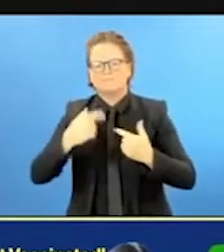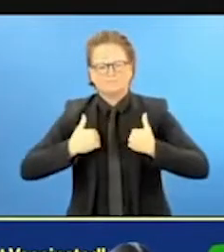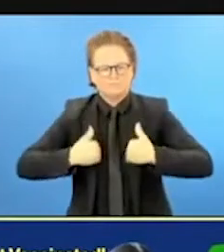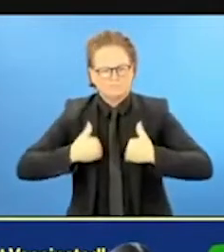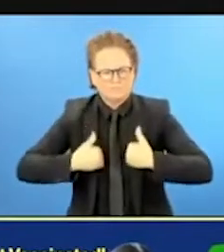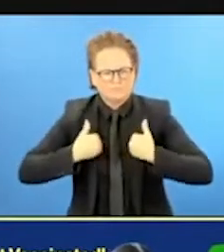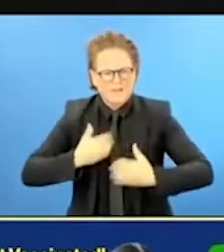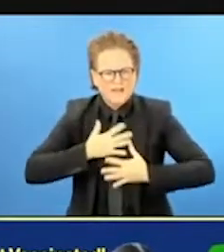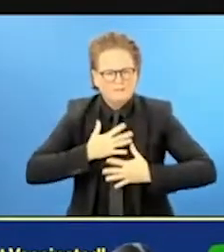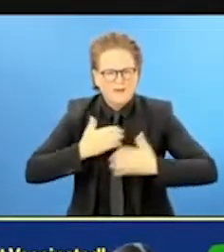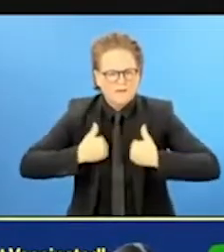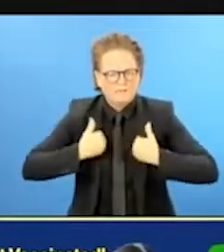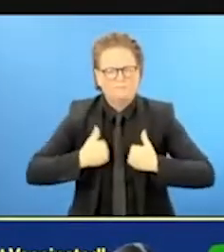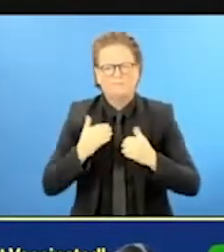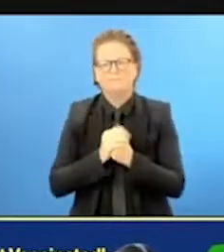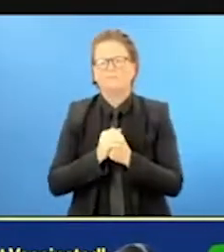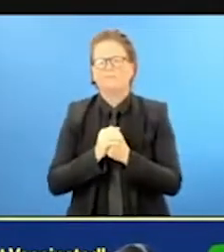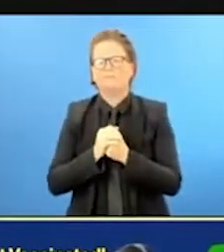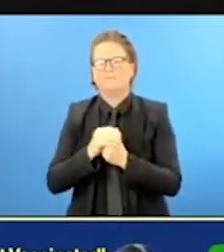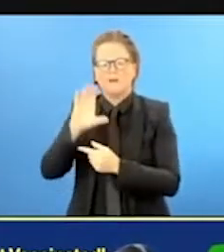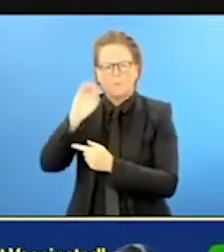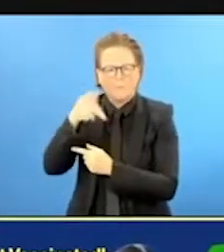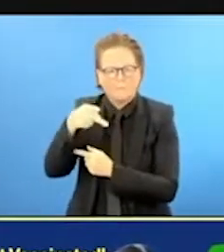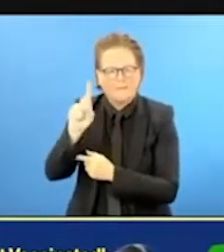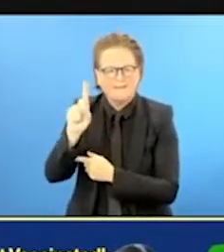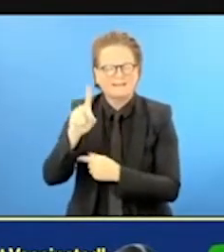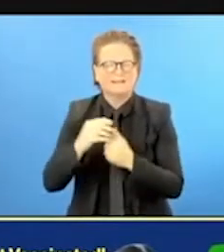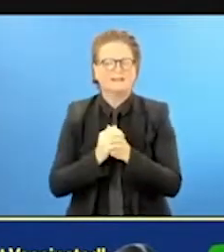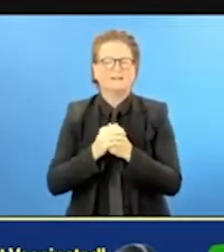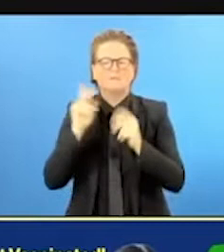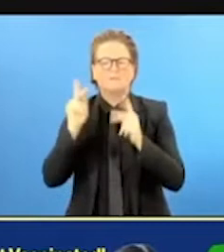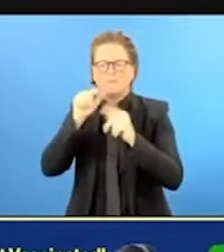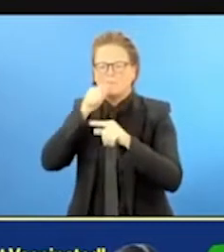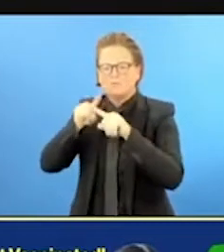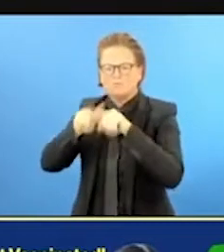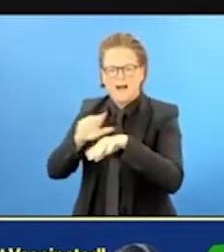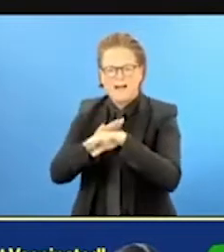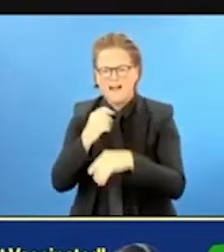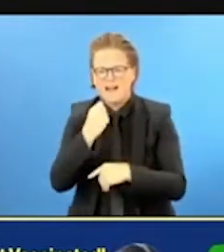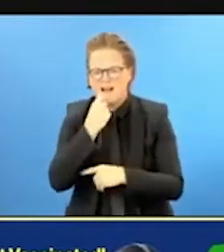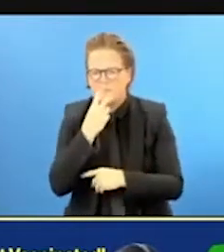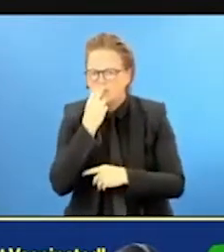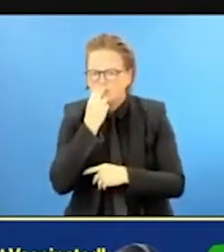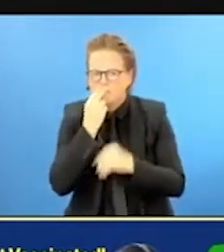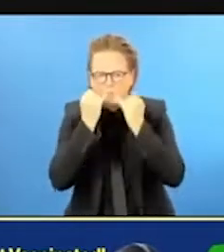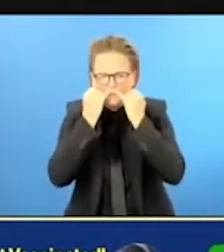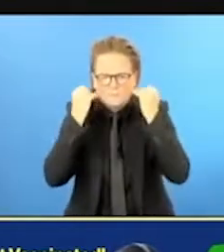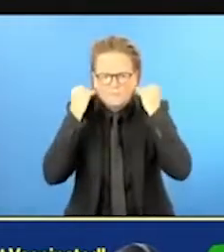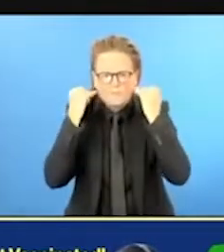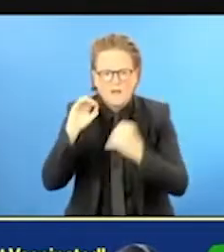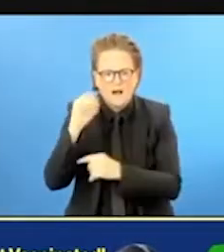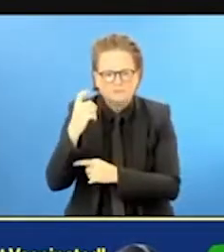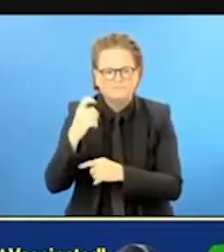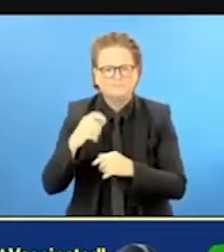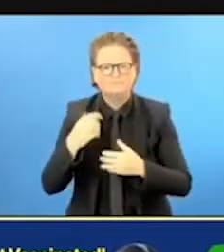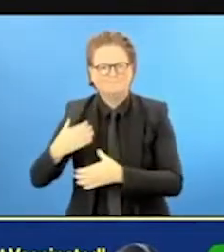oxygen dependent, people with Down syndrome, people who are immune compromised from